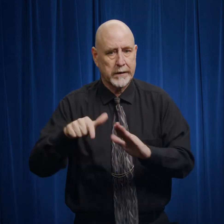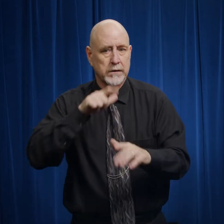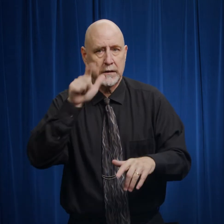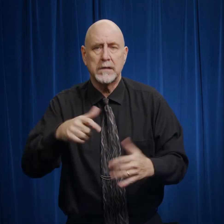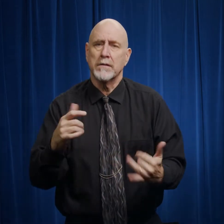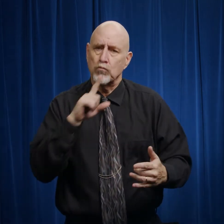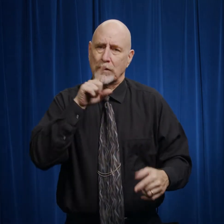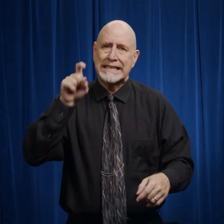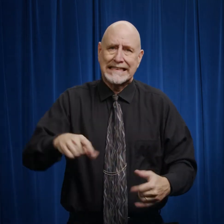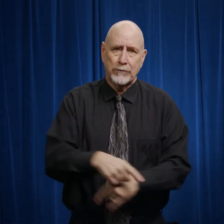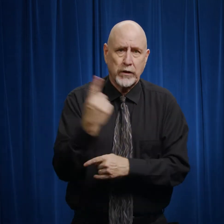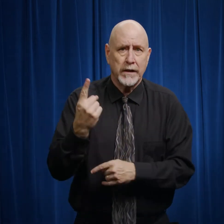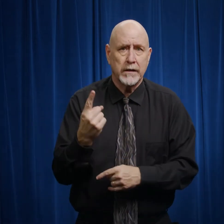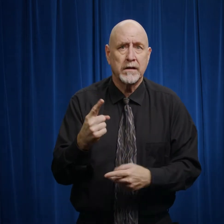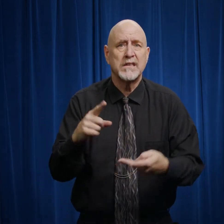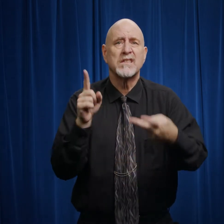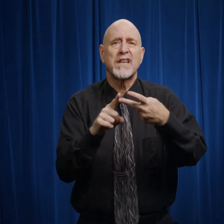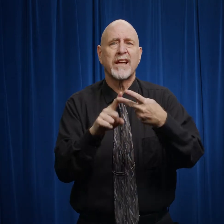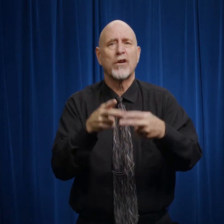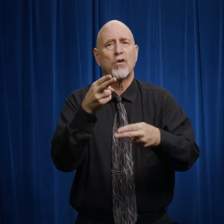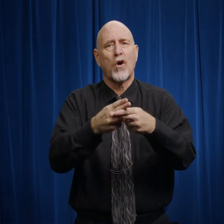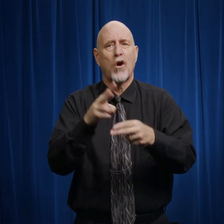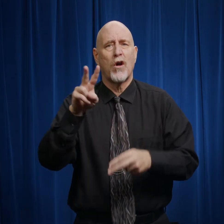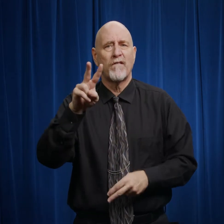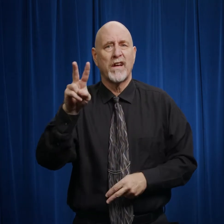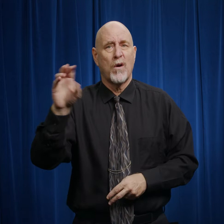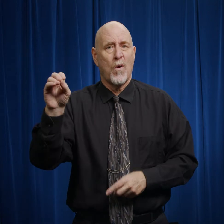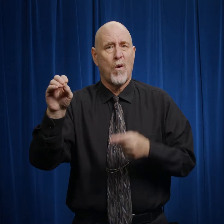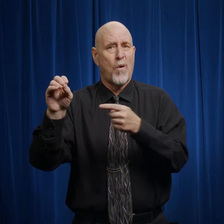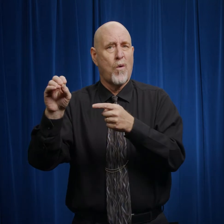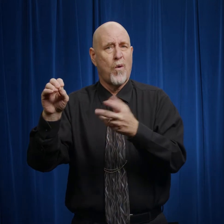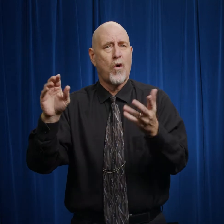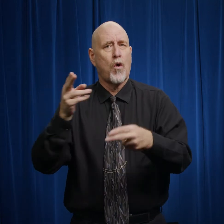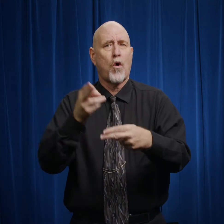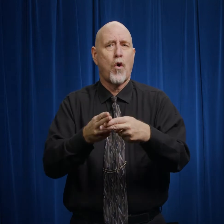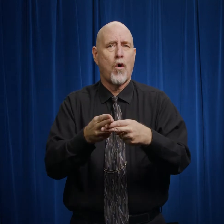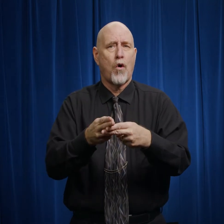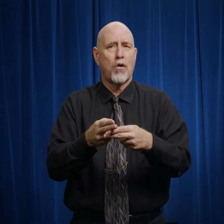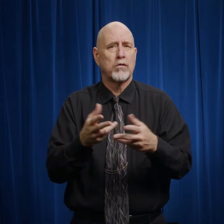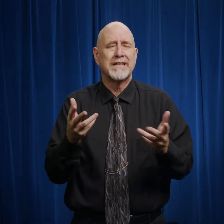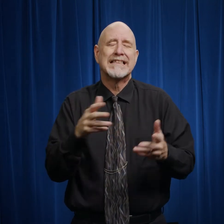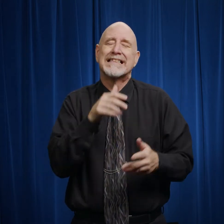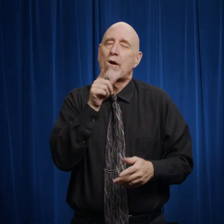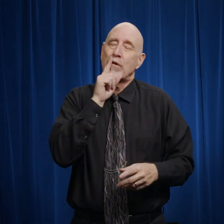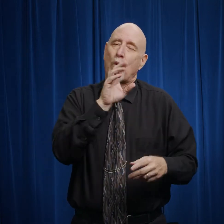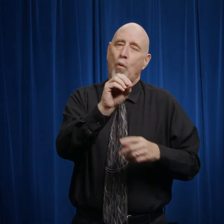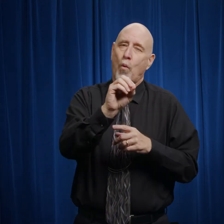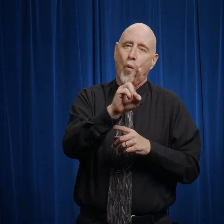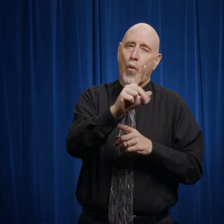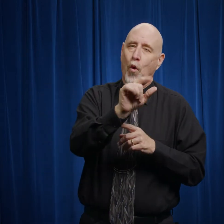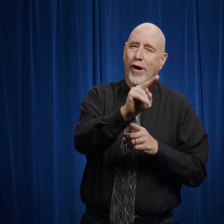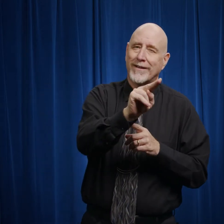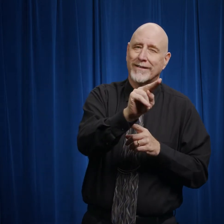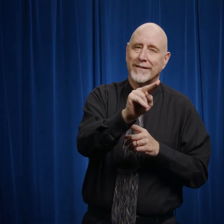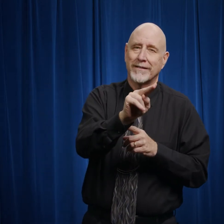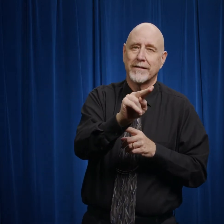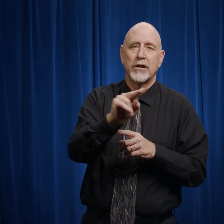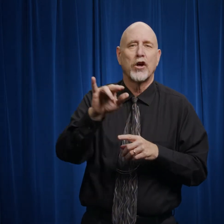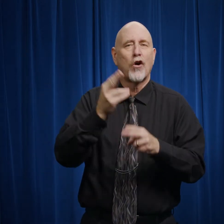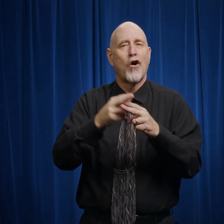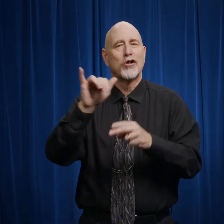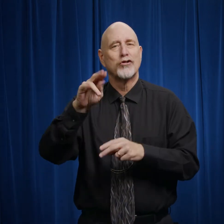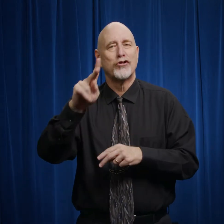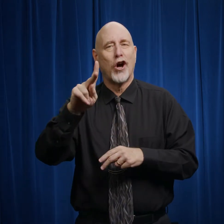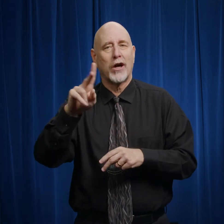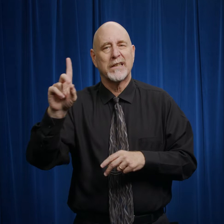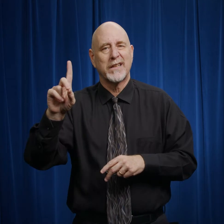useful now. Second vestigial organ that we'd like to put forward, it's not really even an organ. It's